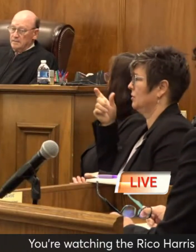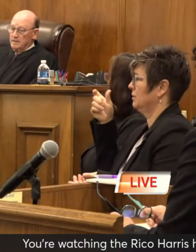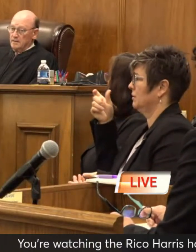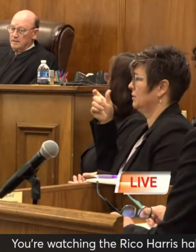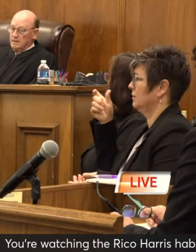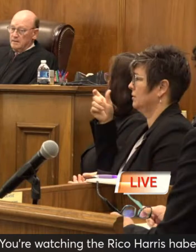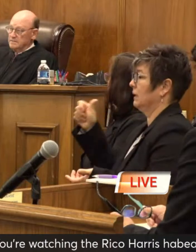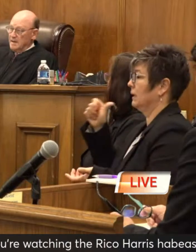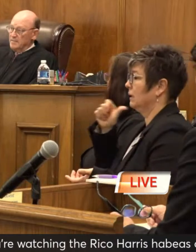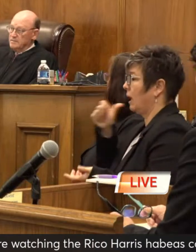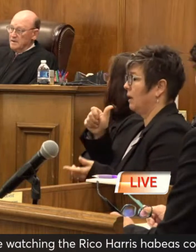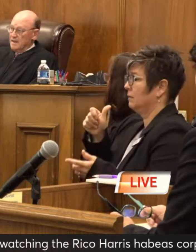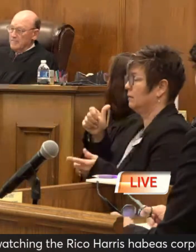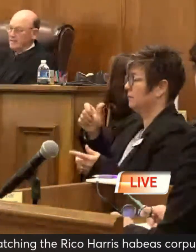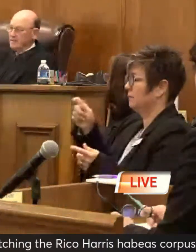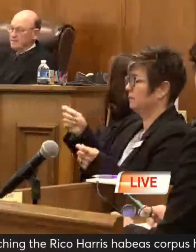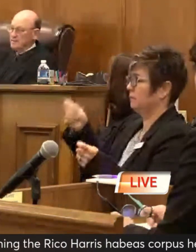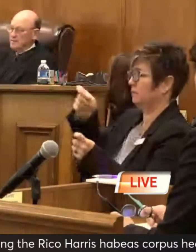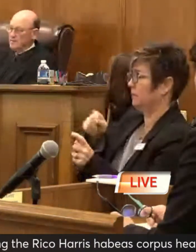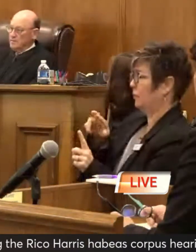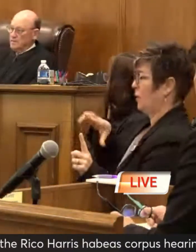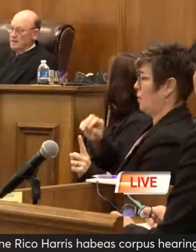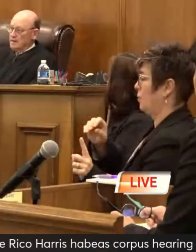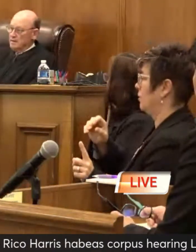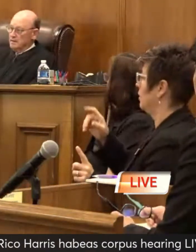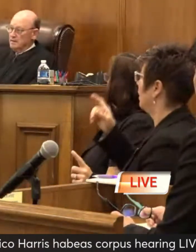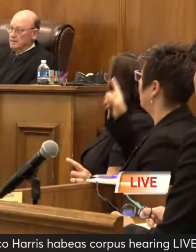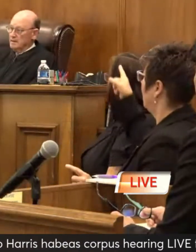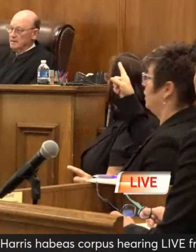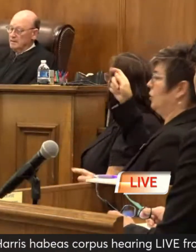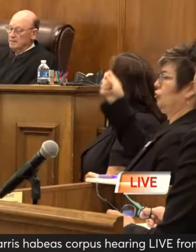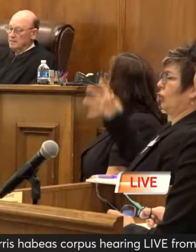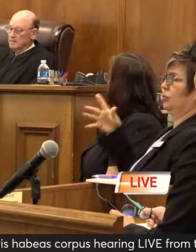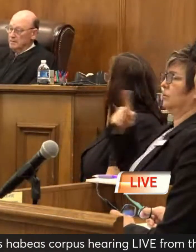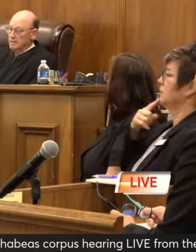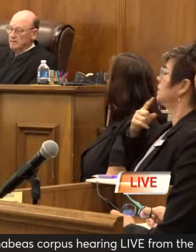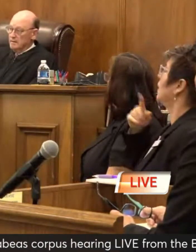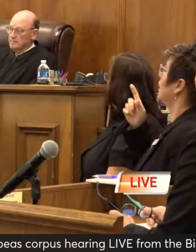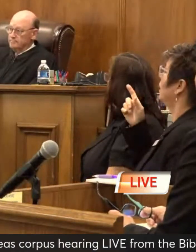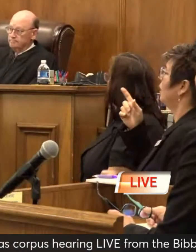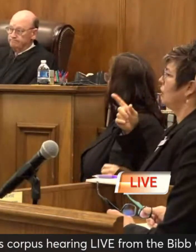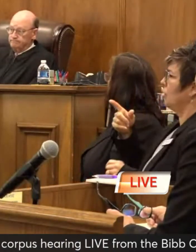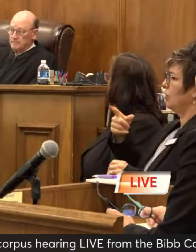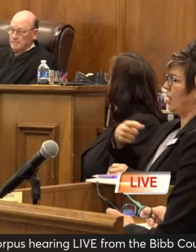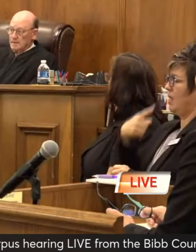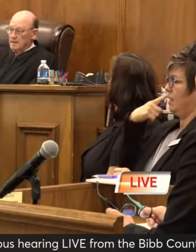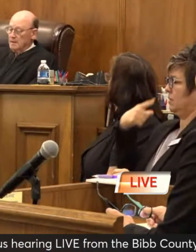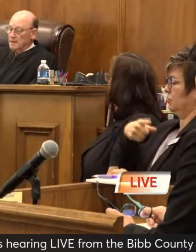I take it that we're establishing how they communicate, and